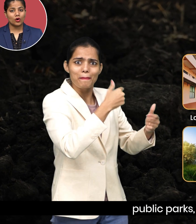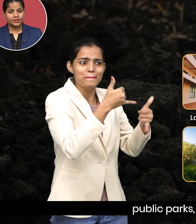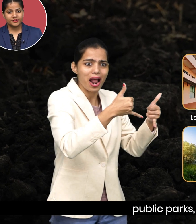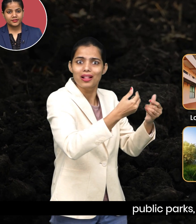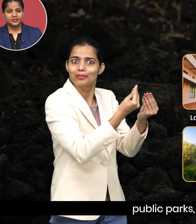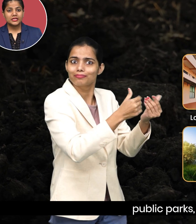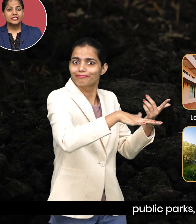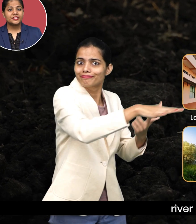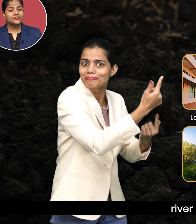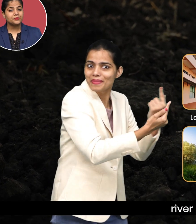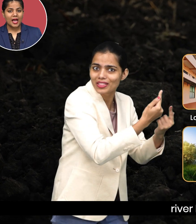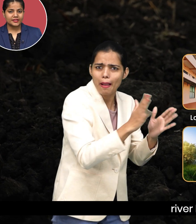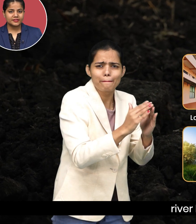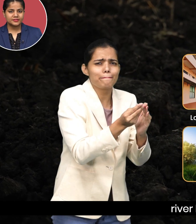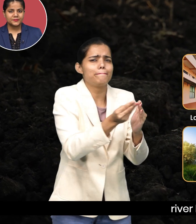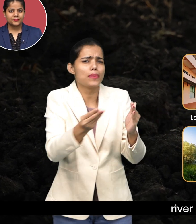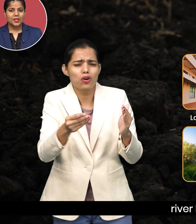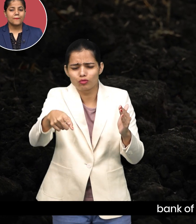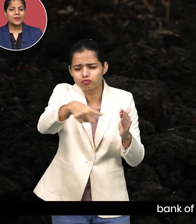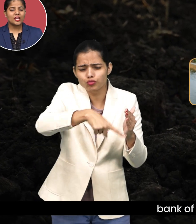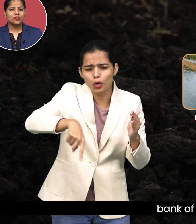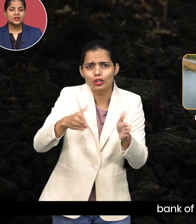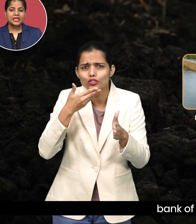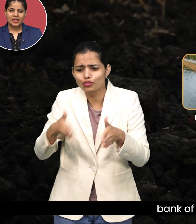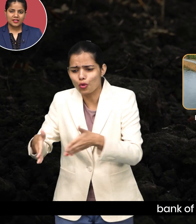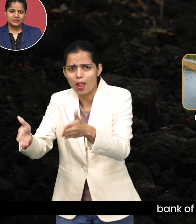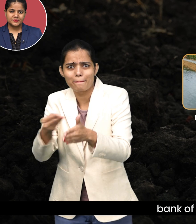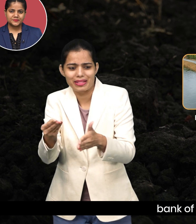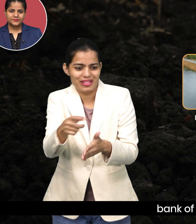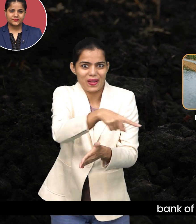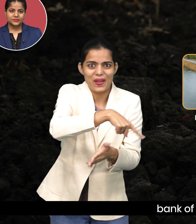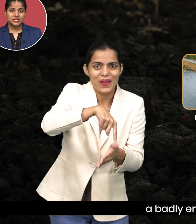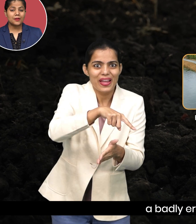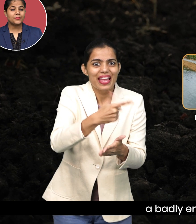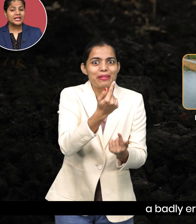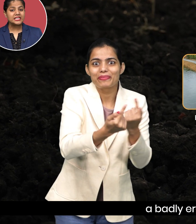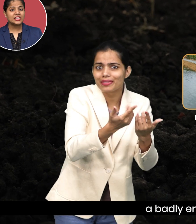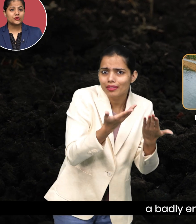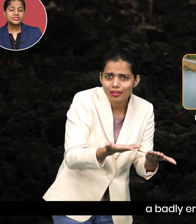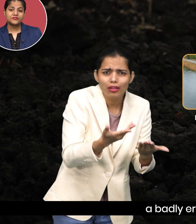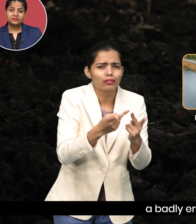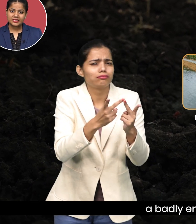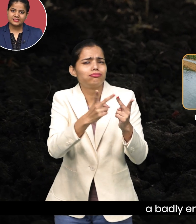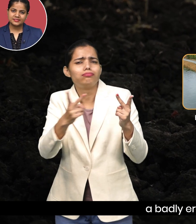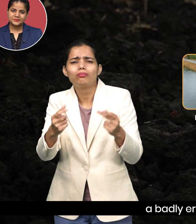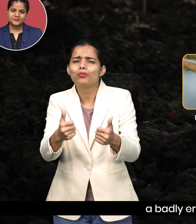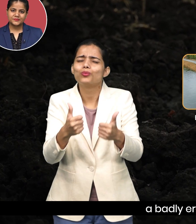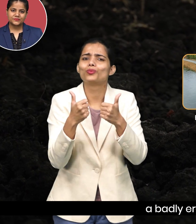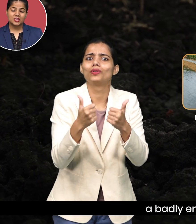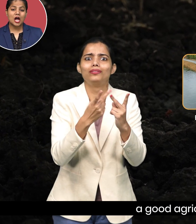a pond, river bank, bank of a canal, a badly eroded